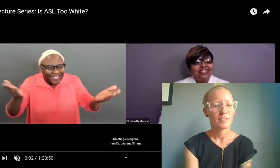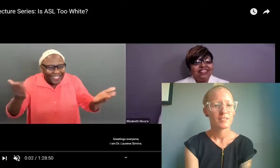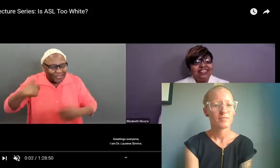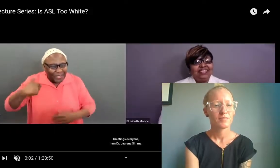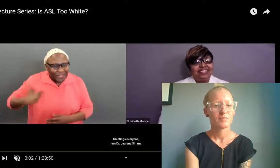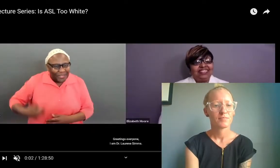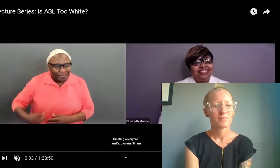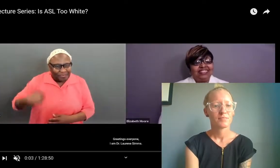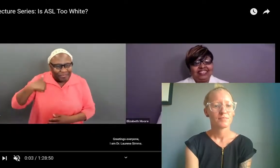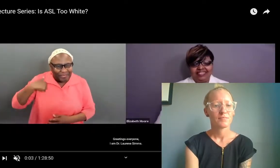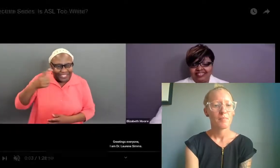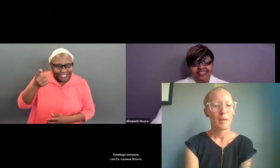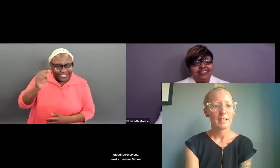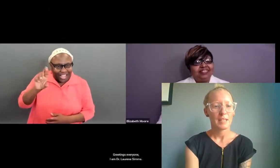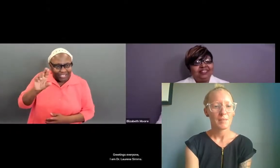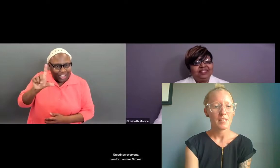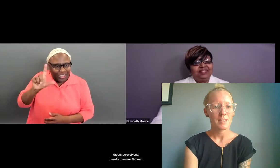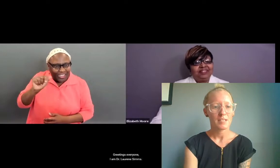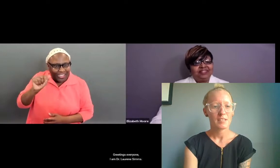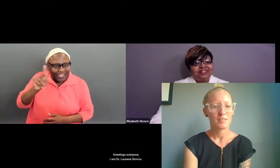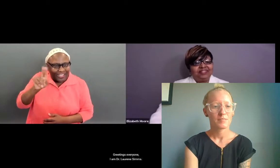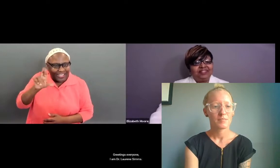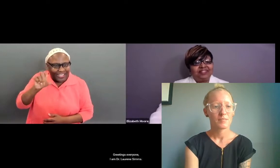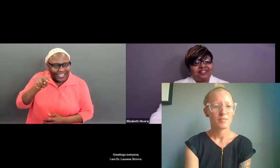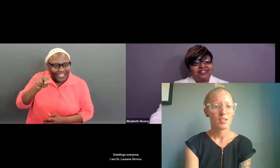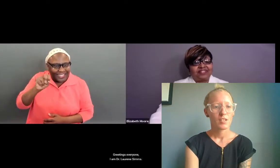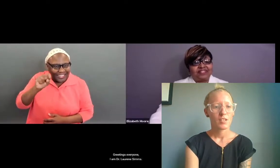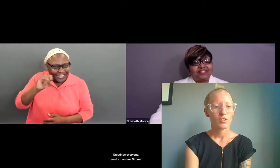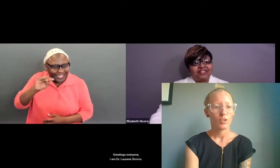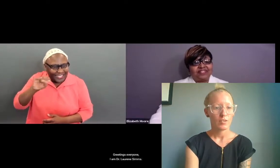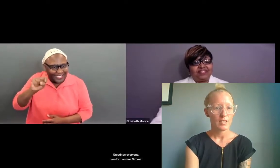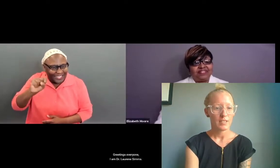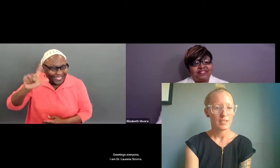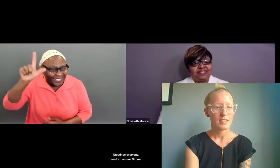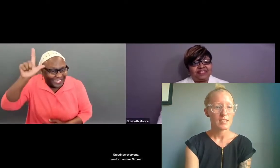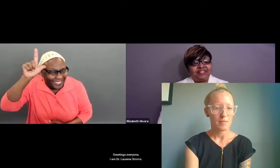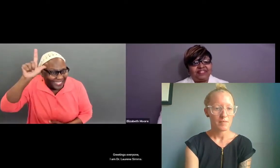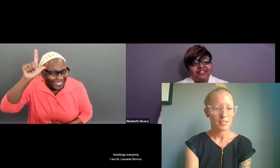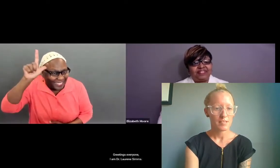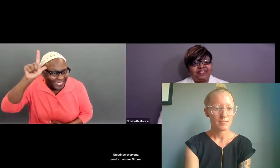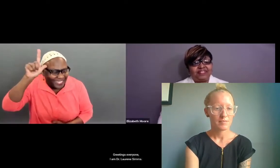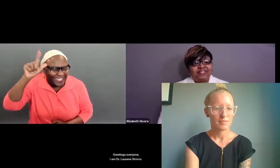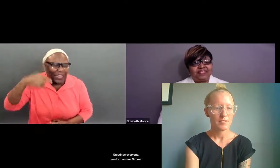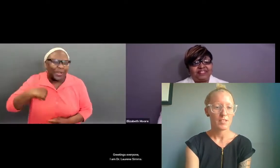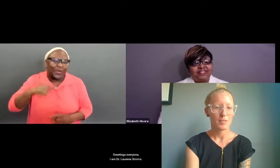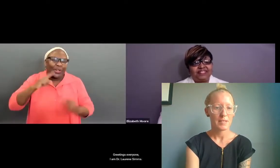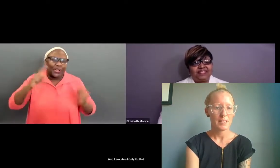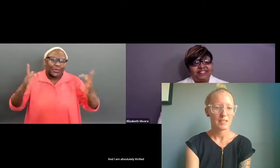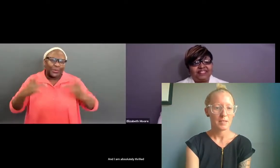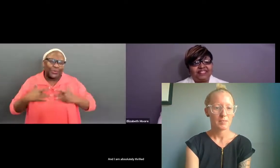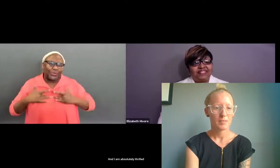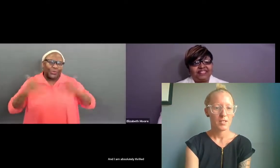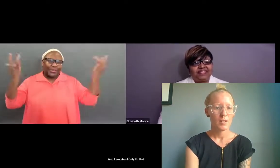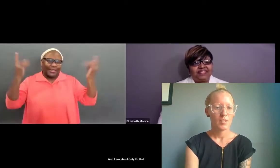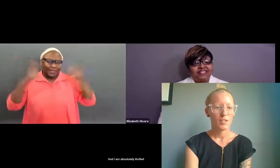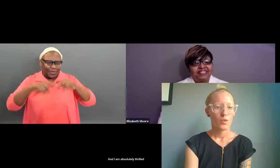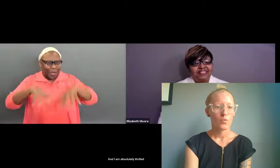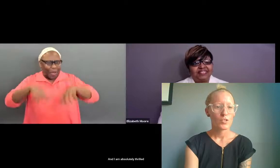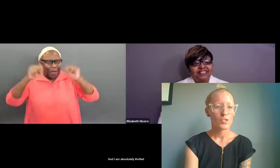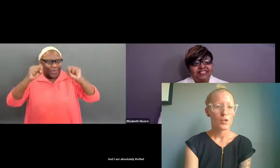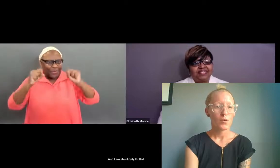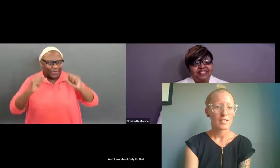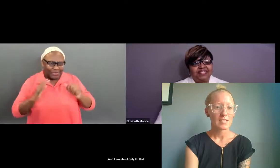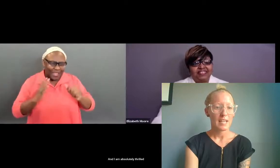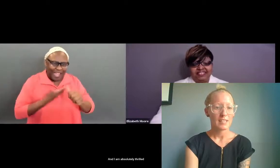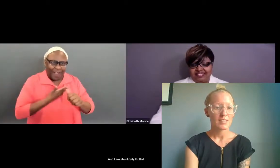Hello, my name is Laureen Sims, and here's my sign name.